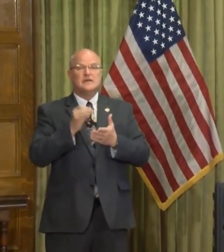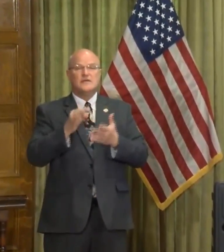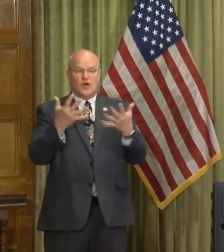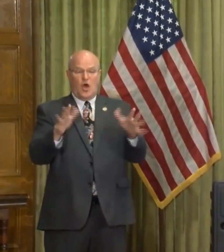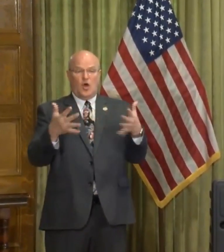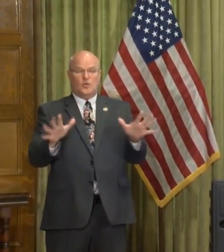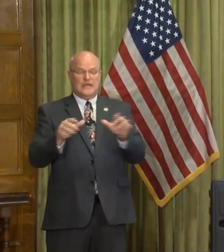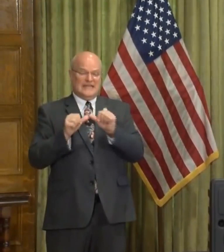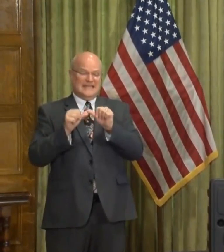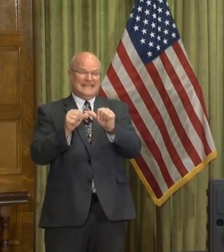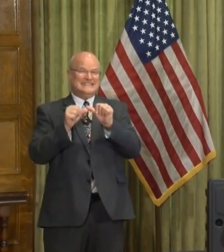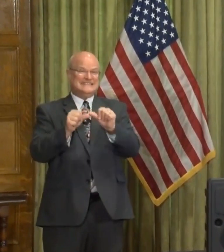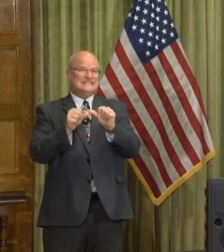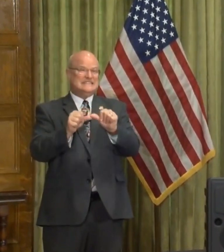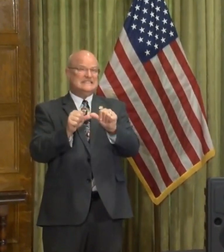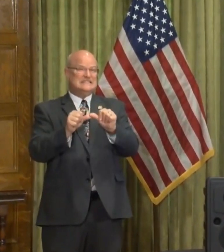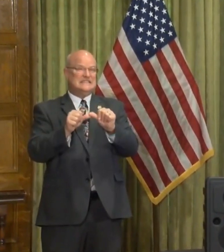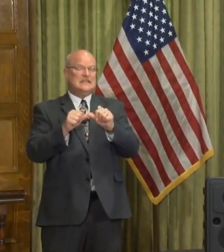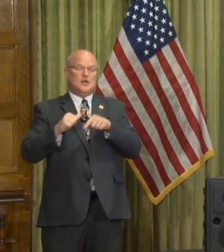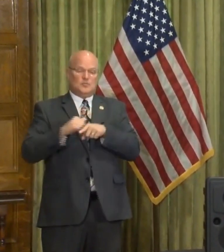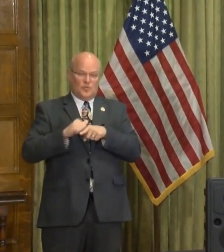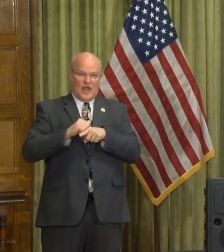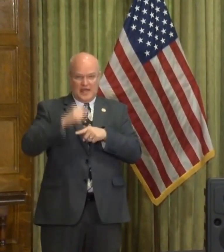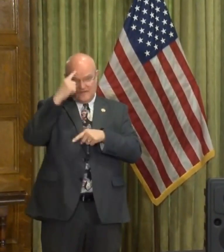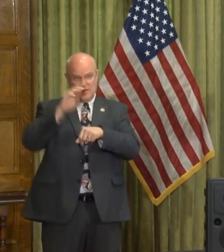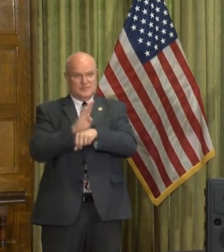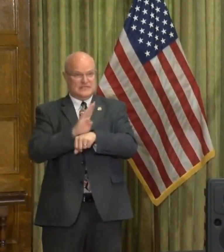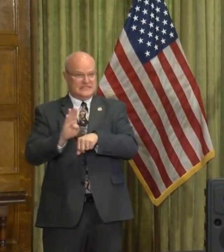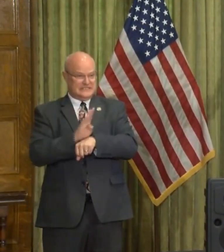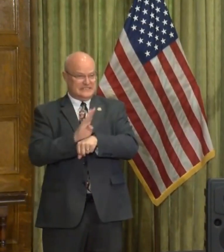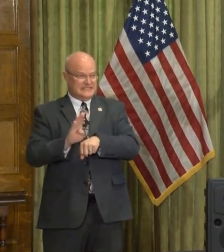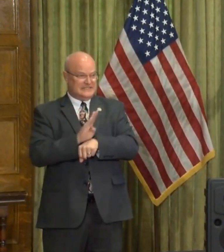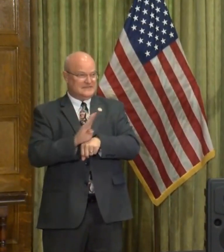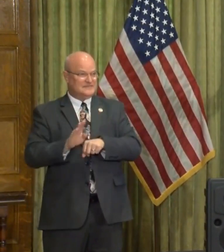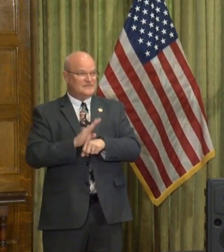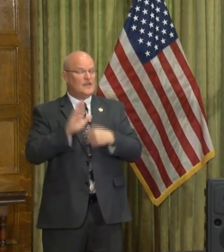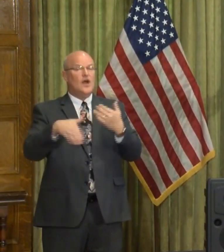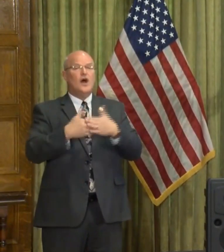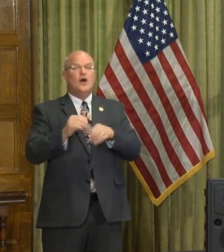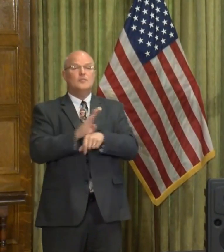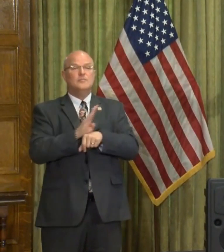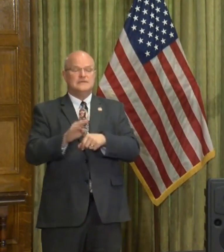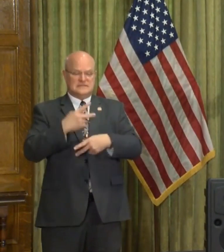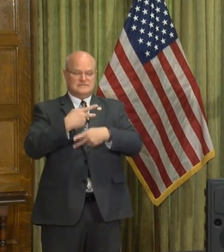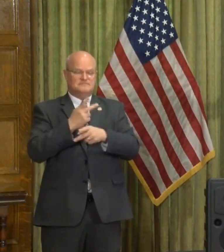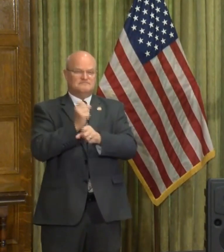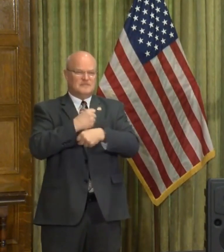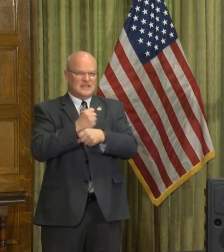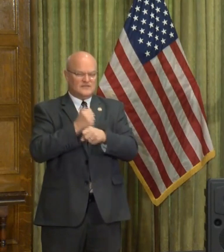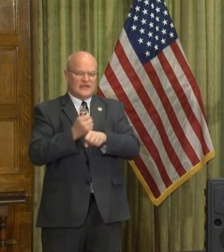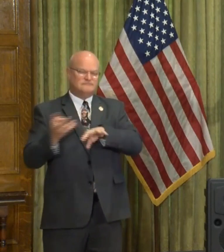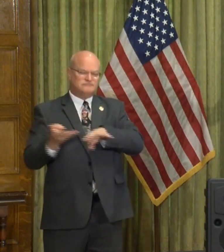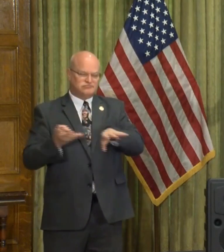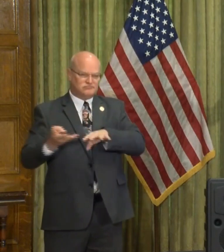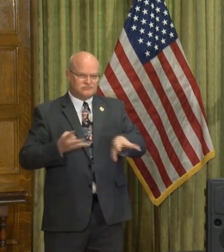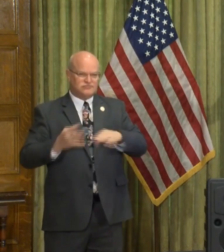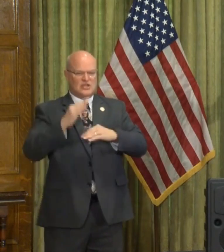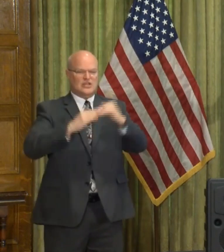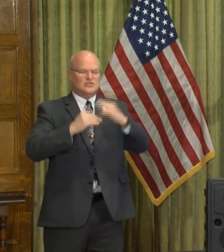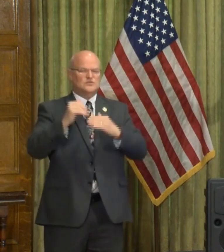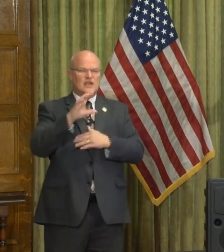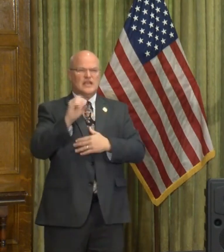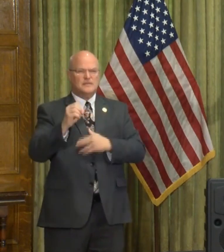of the already existing practices for businesses. All businesses, manufacturers,